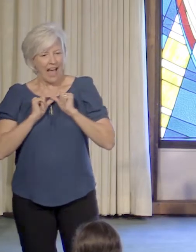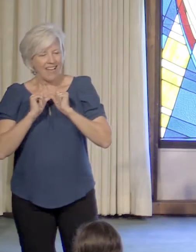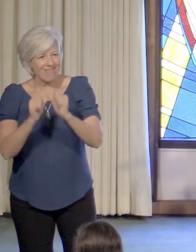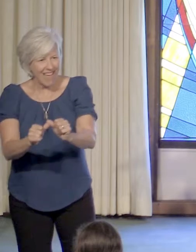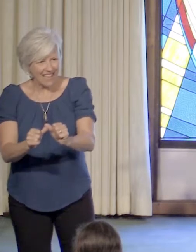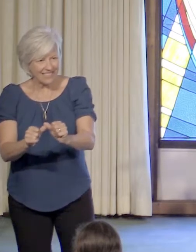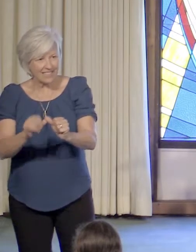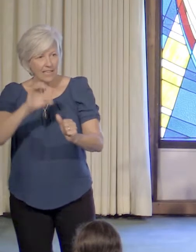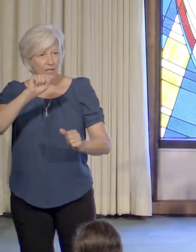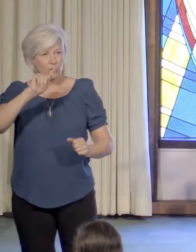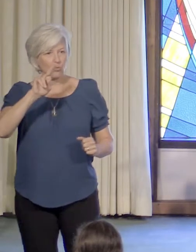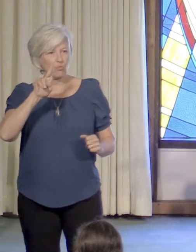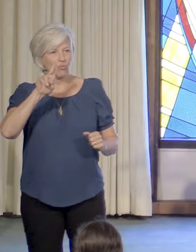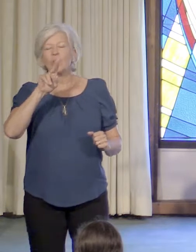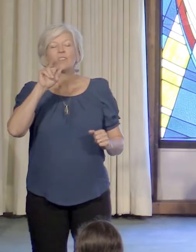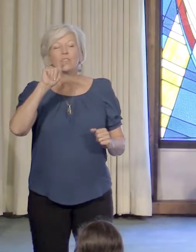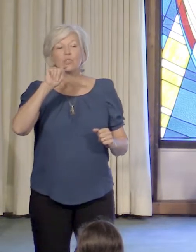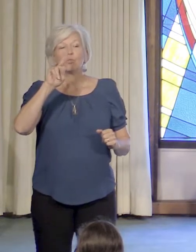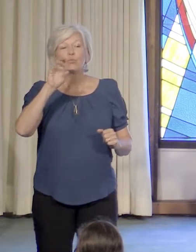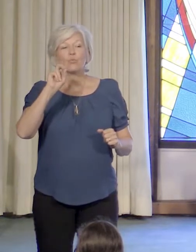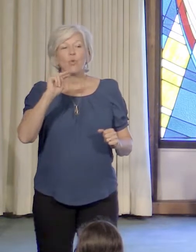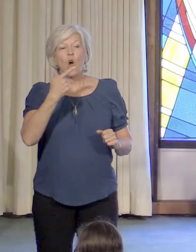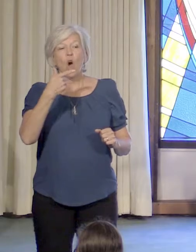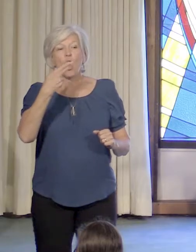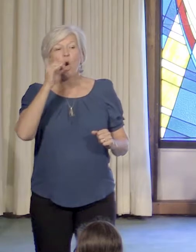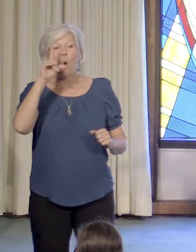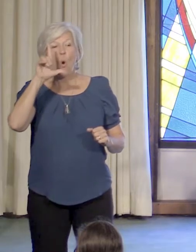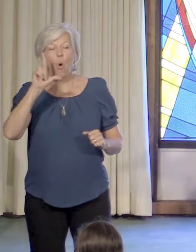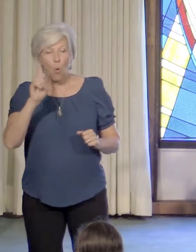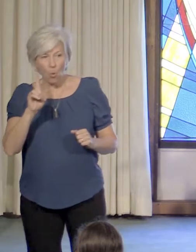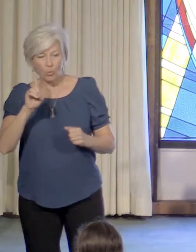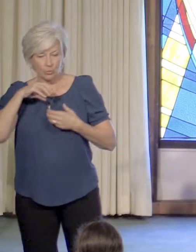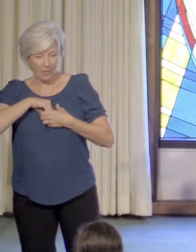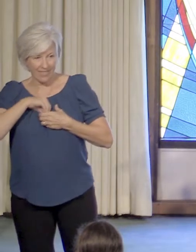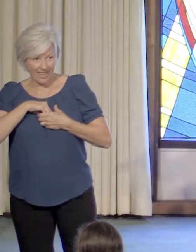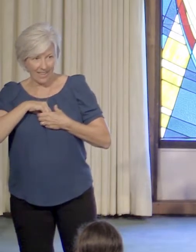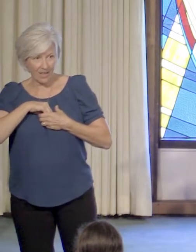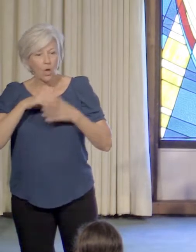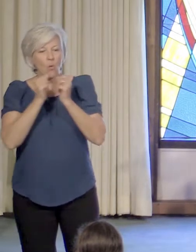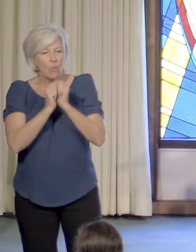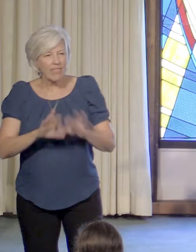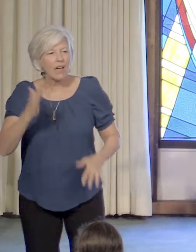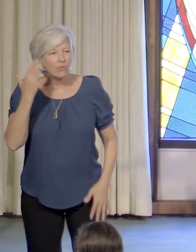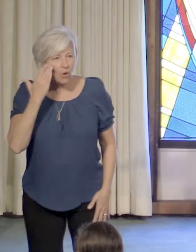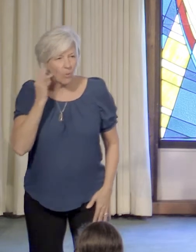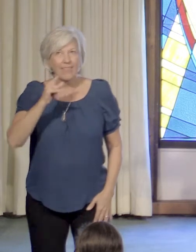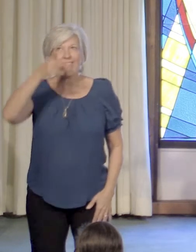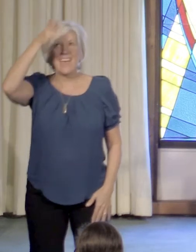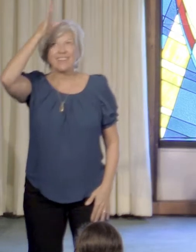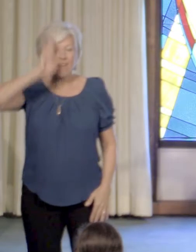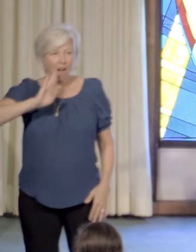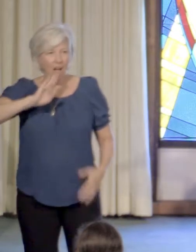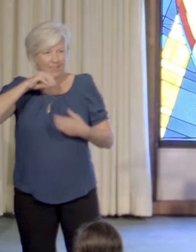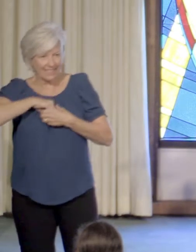anything less than the understanding that God is a God of joy, not a God of